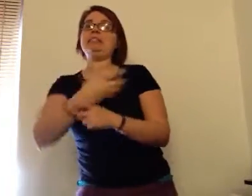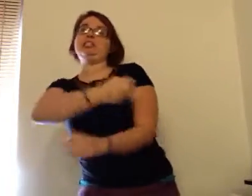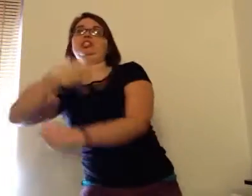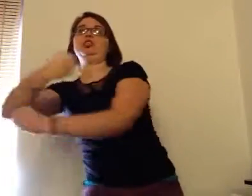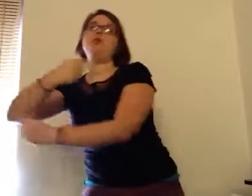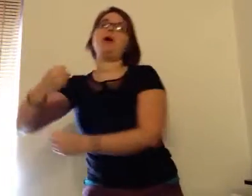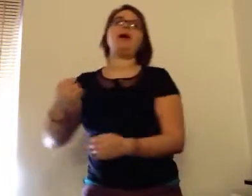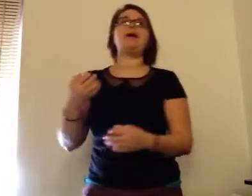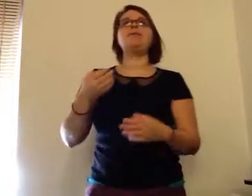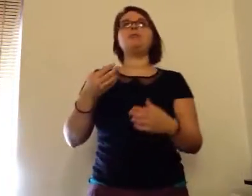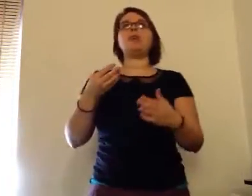And there was money everywhere.